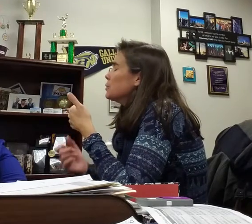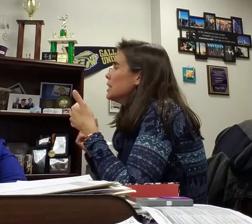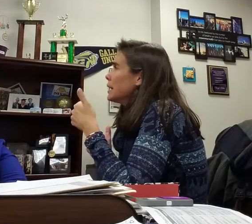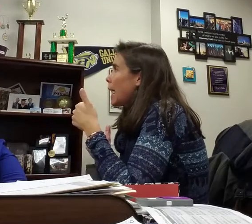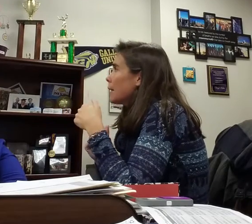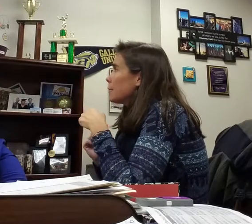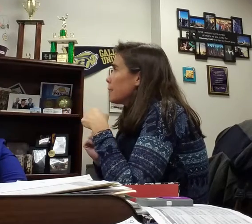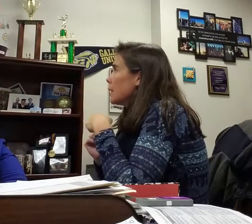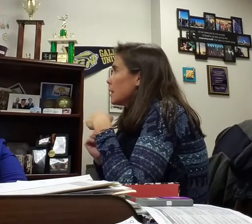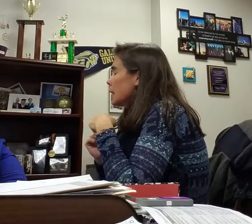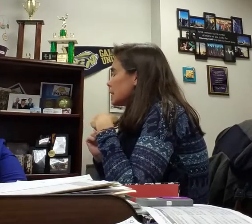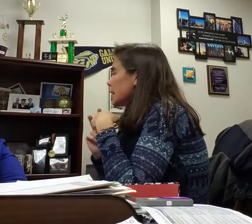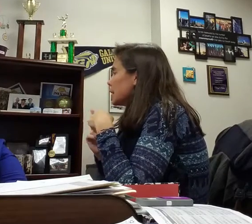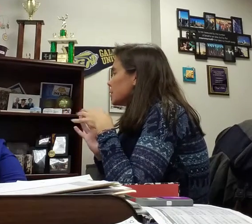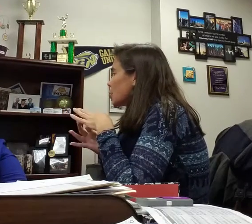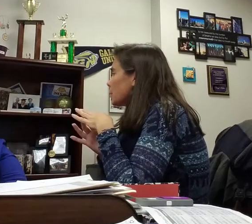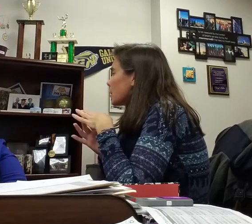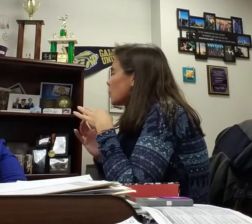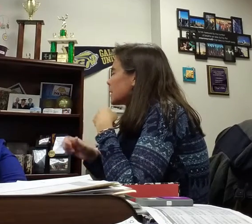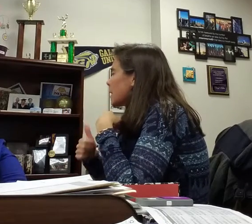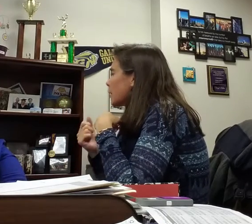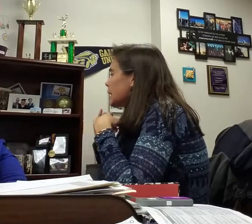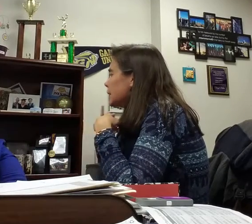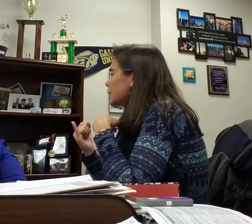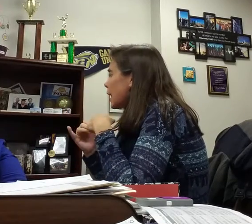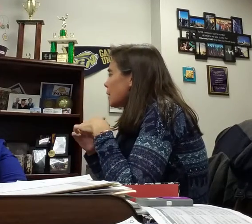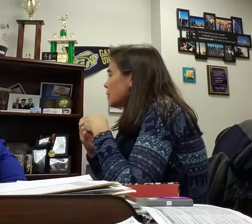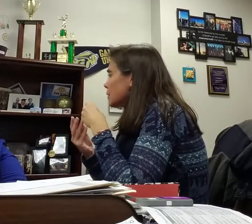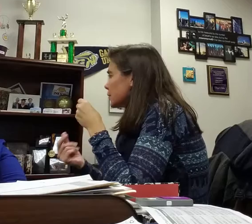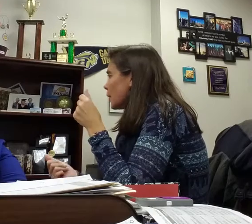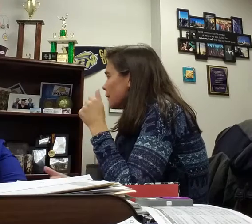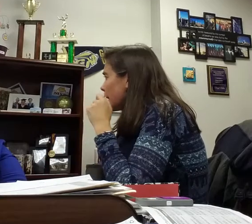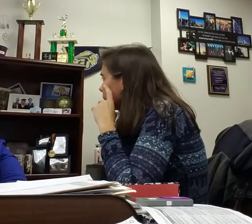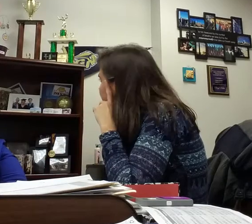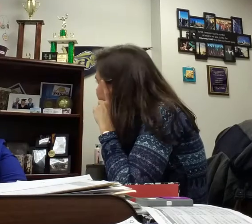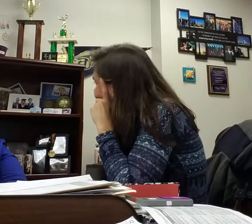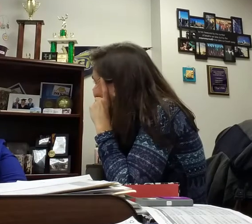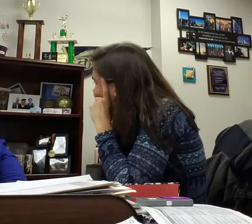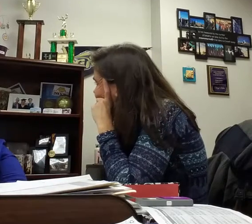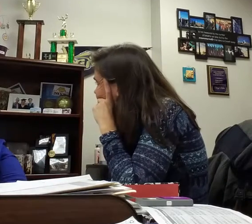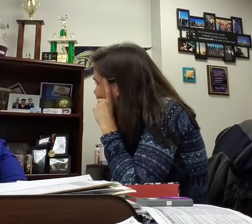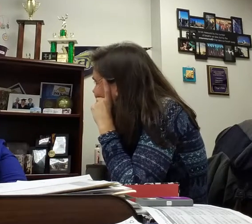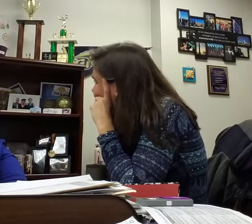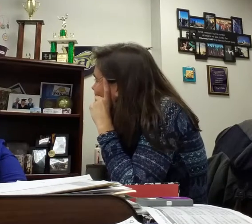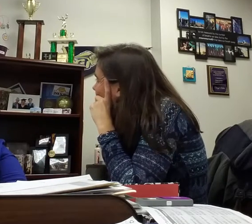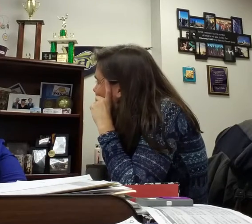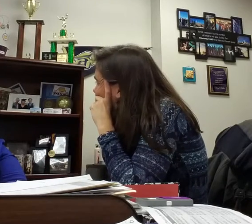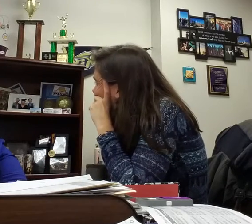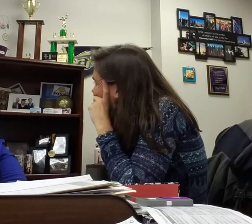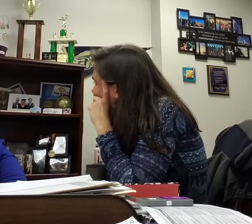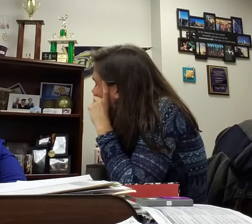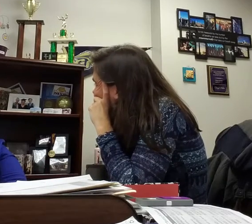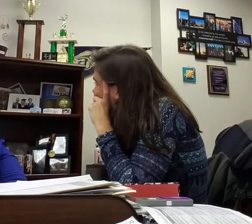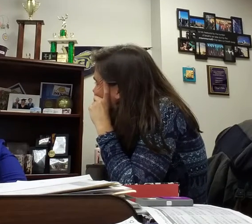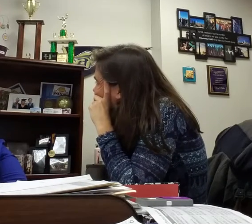didn't have that second interpreter? What's another idea of how you could have solved that? I could have signed the question and